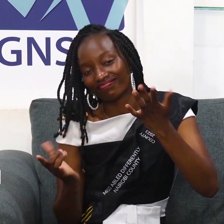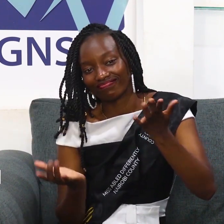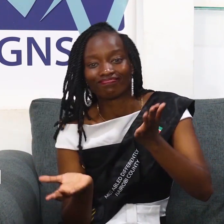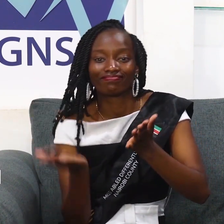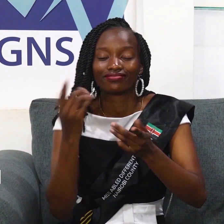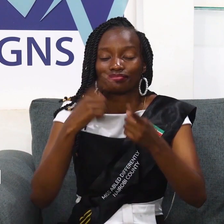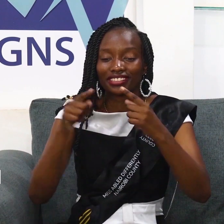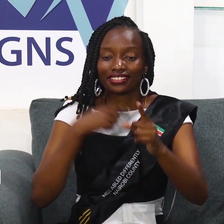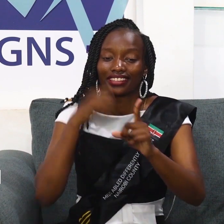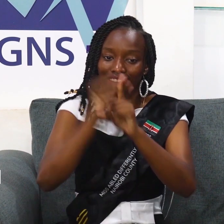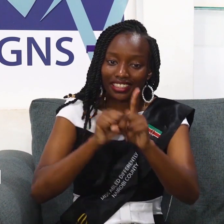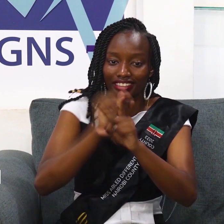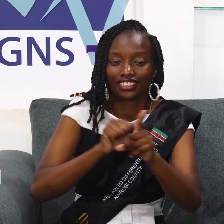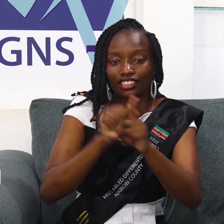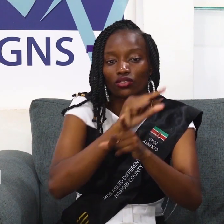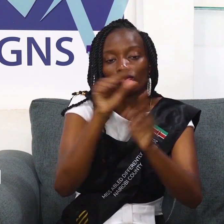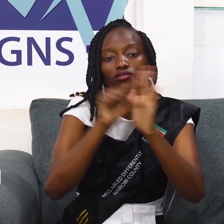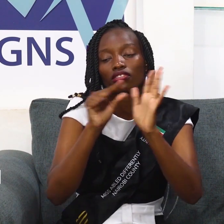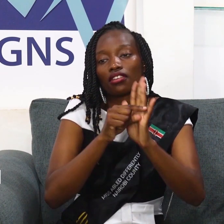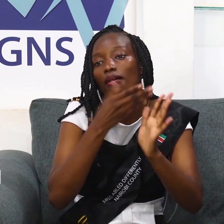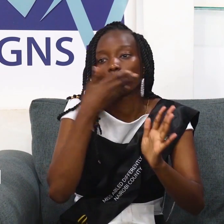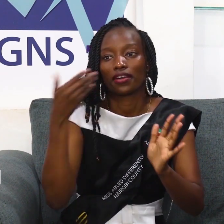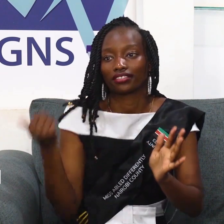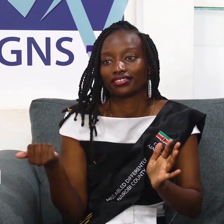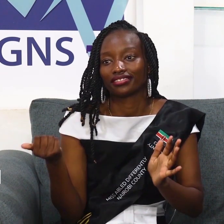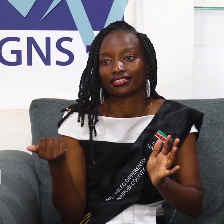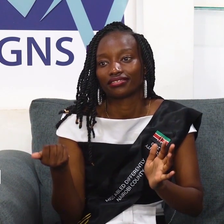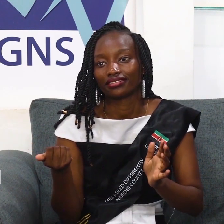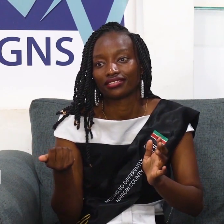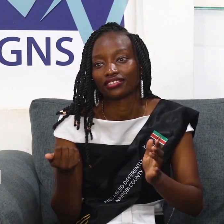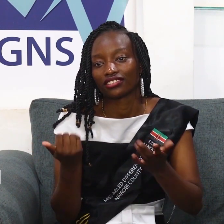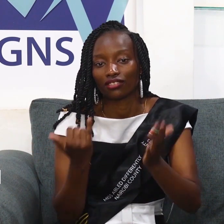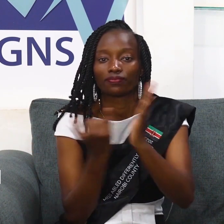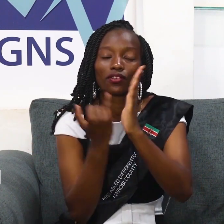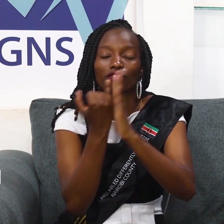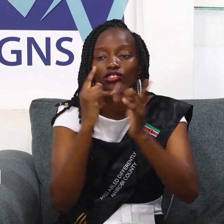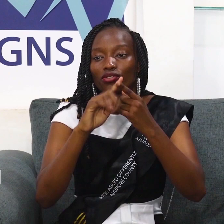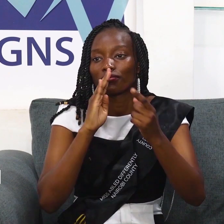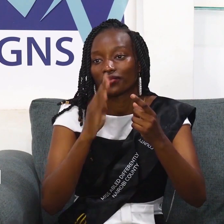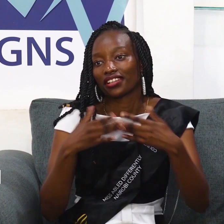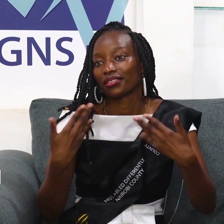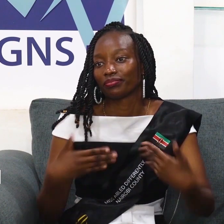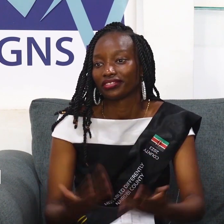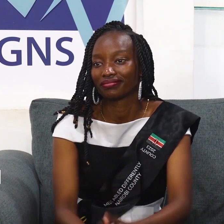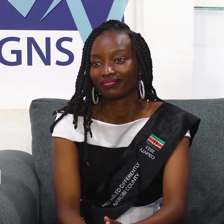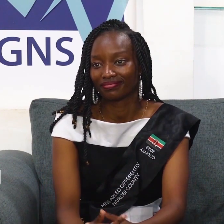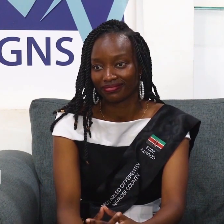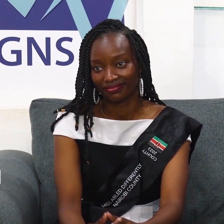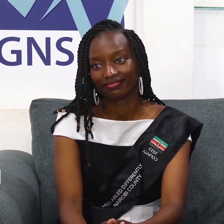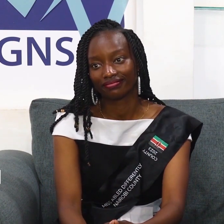So it was actually so hard, but after advocating for myself, it got much better, and that